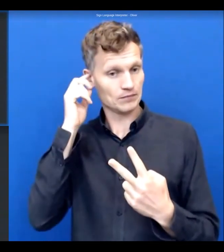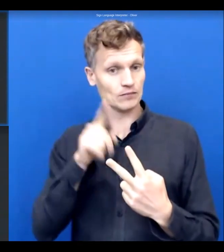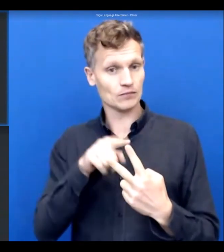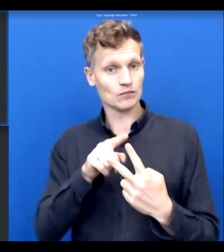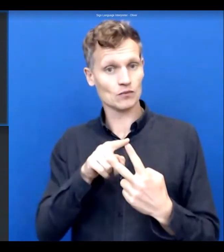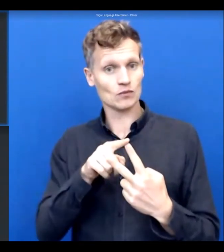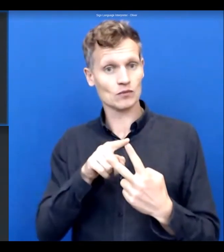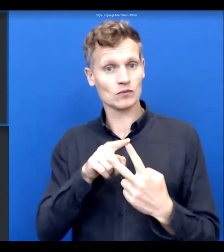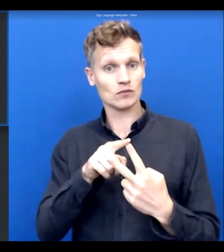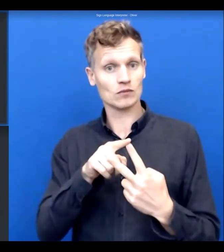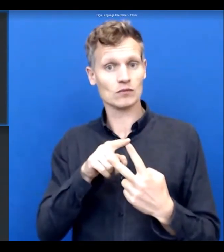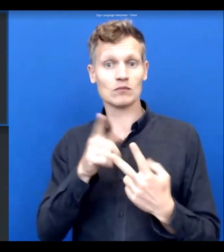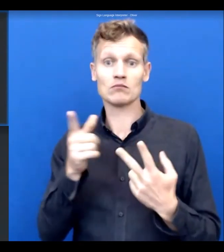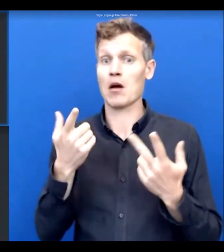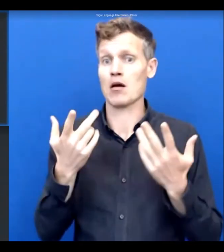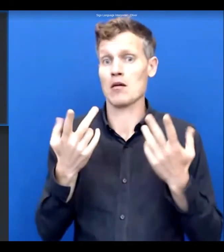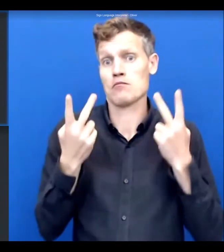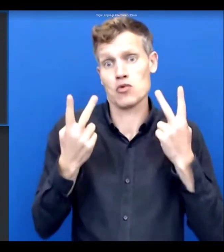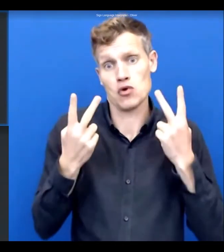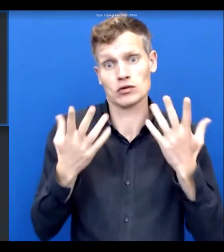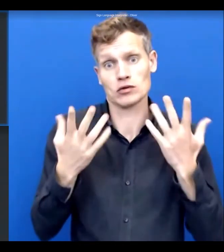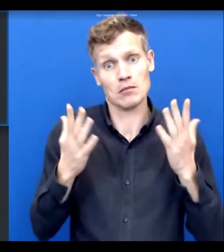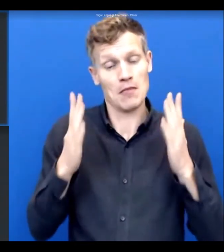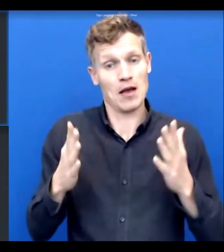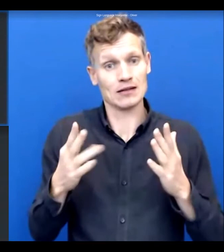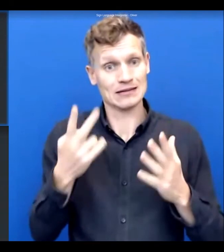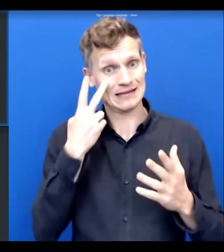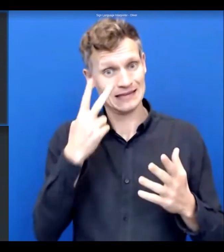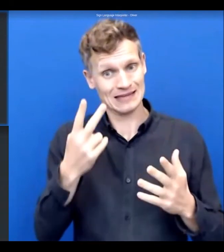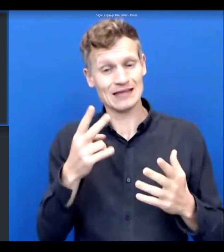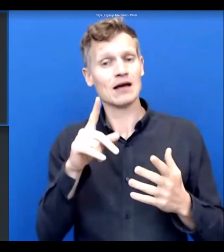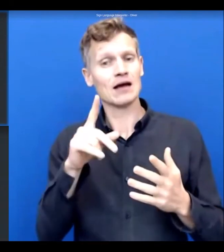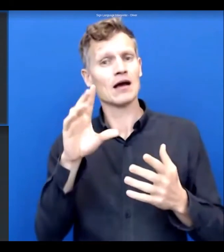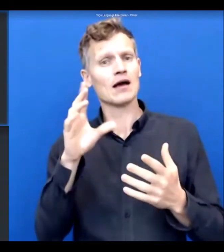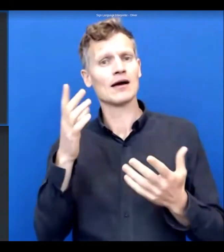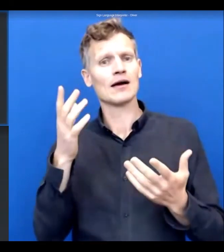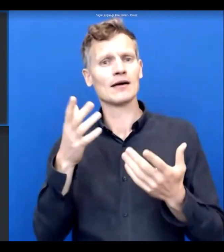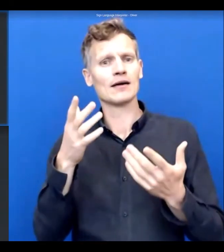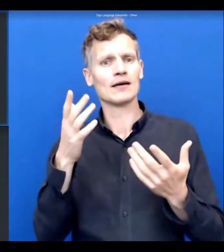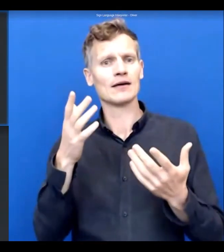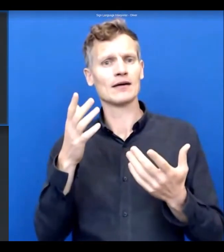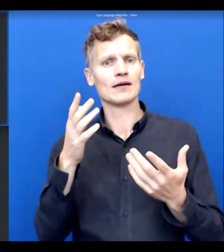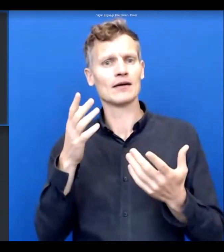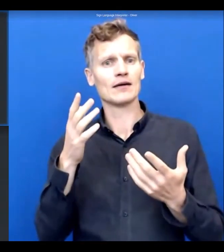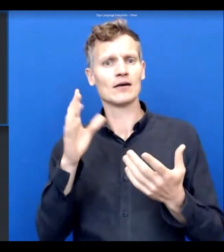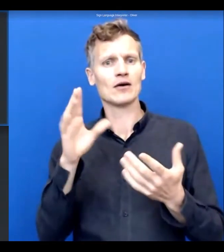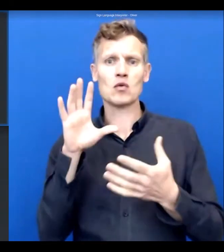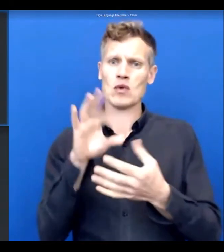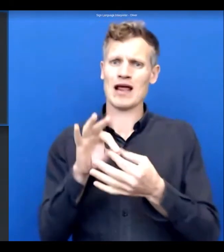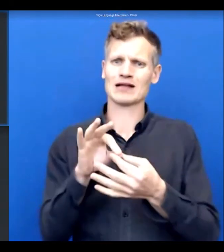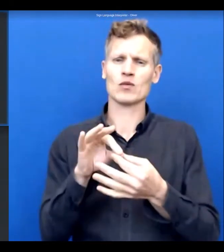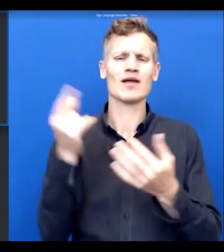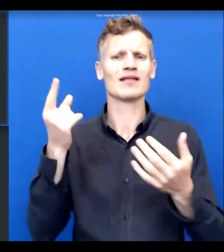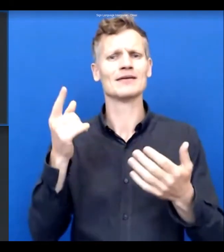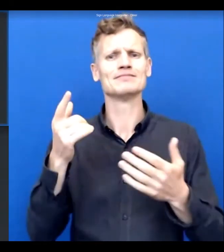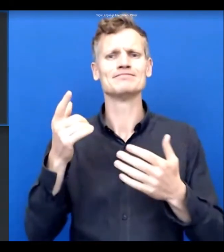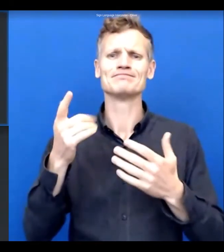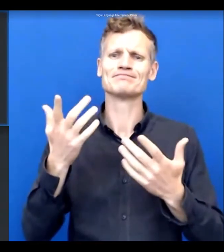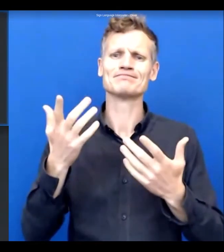be important to identify, is related with the art and soft infrastructures in terms